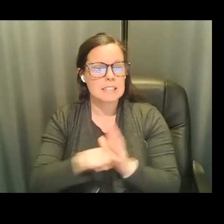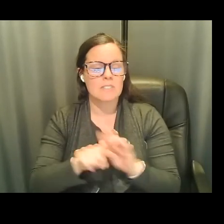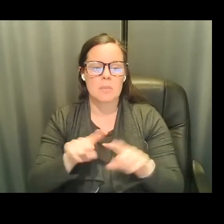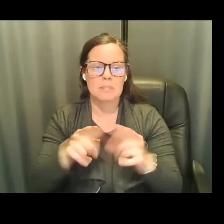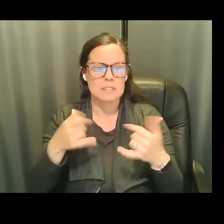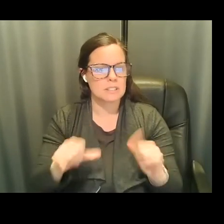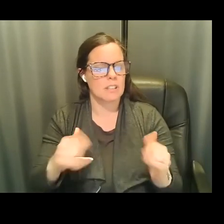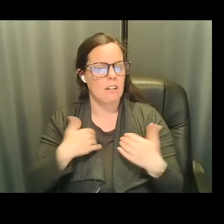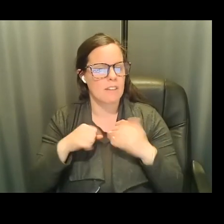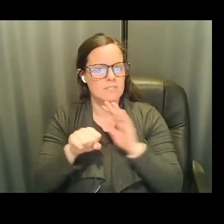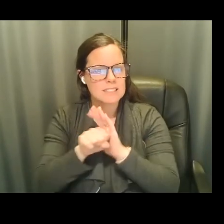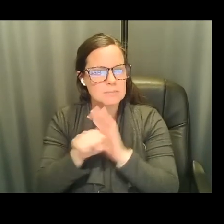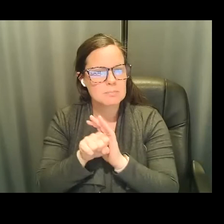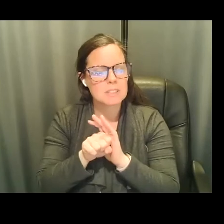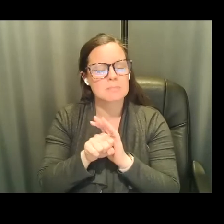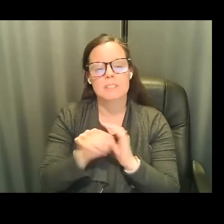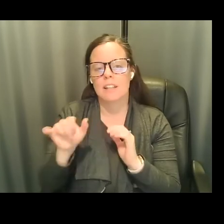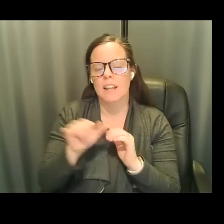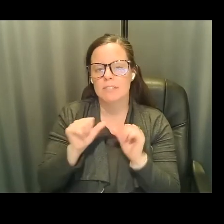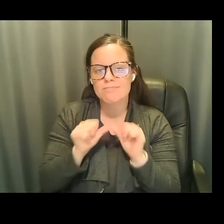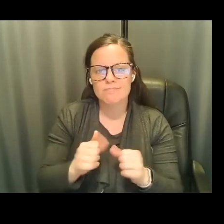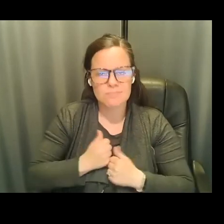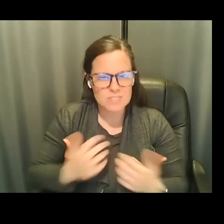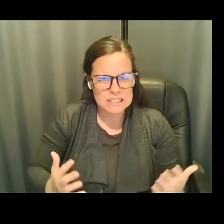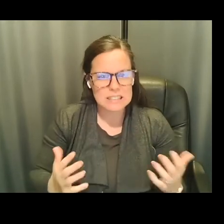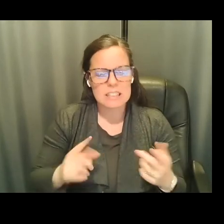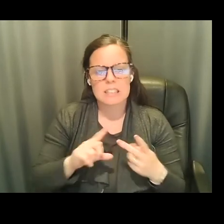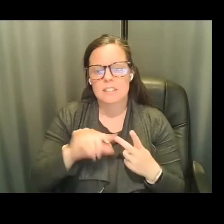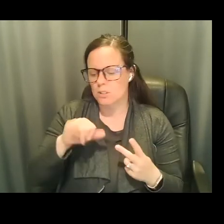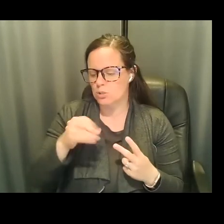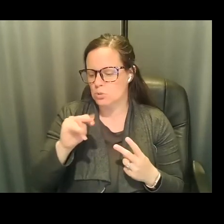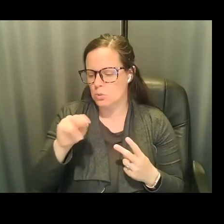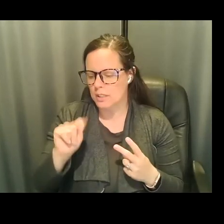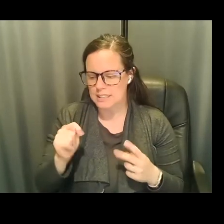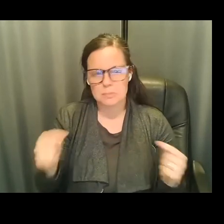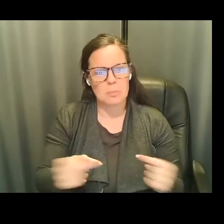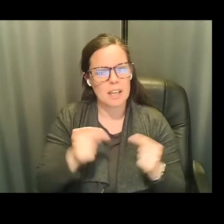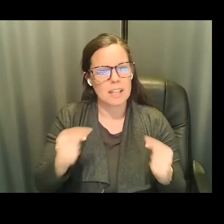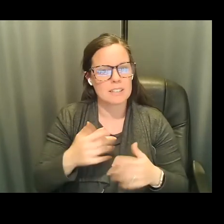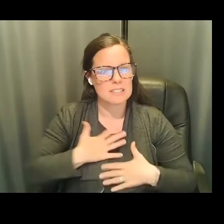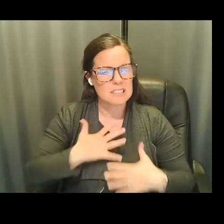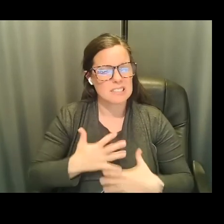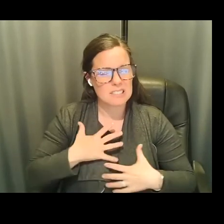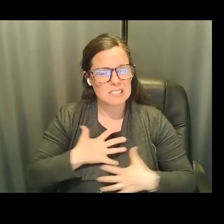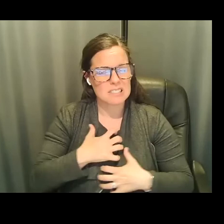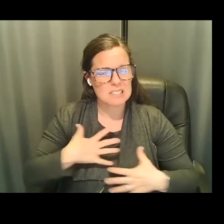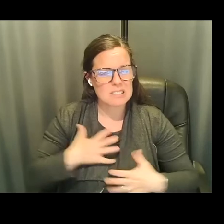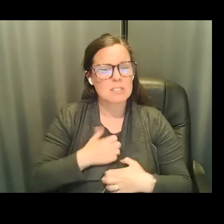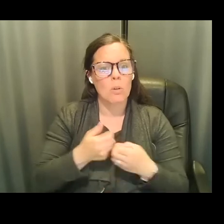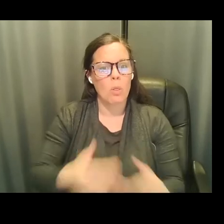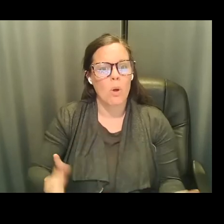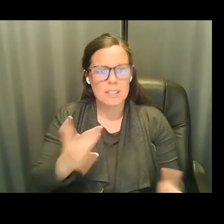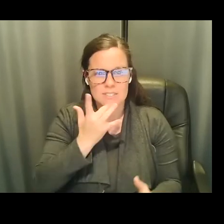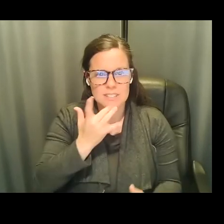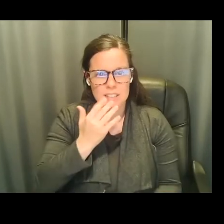have symptoms including ongoing fatigue, joint pain, shortness of breath, loss of taste or